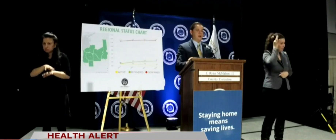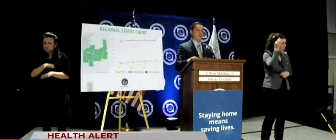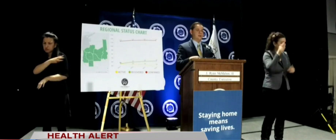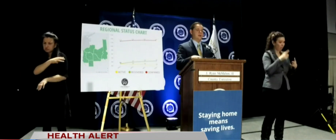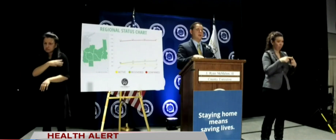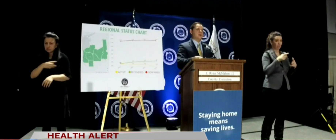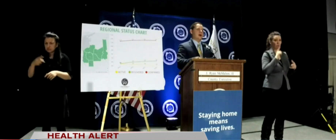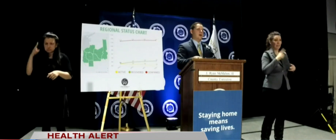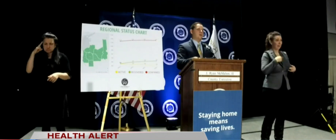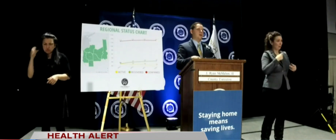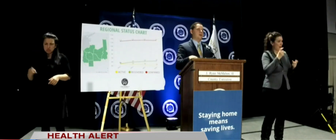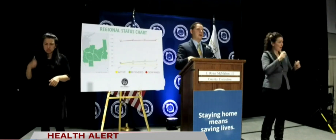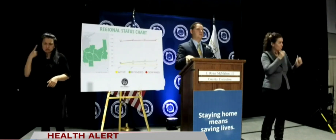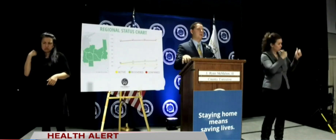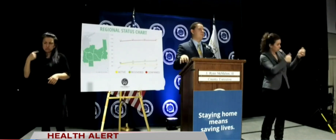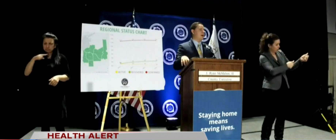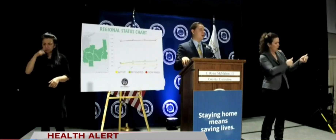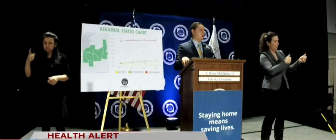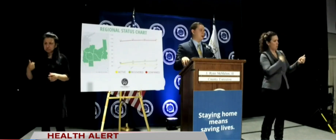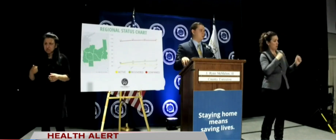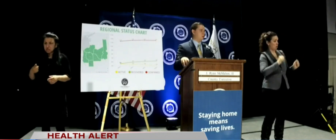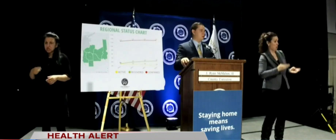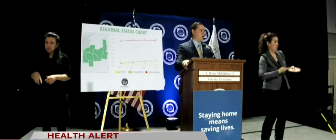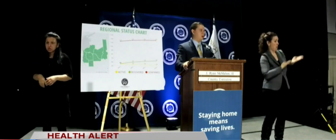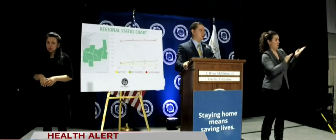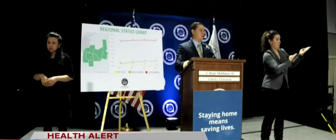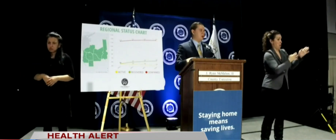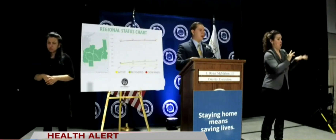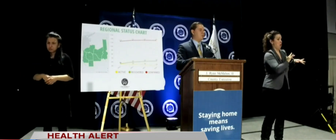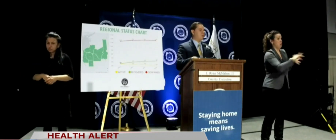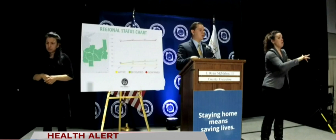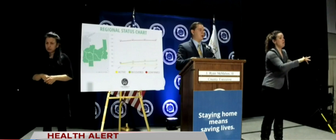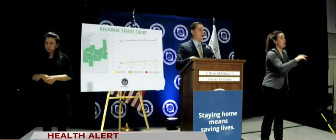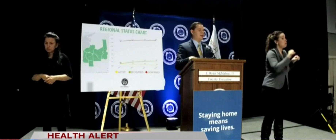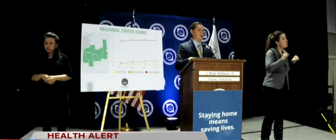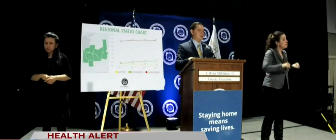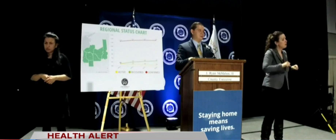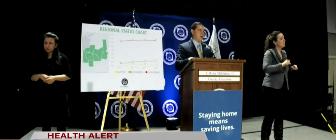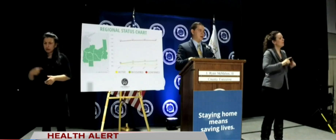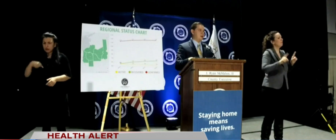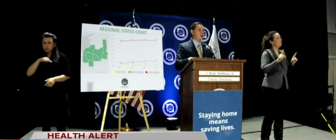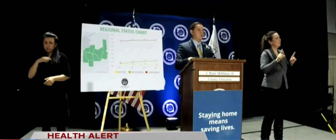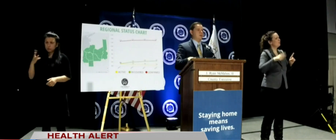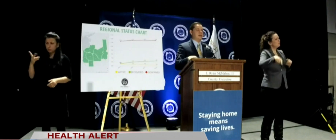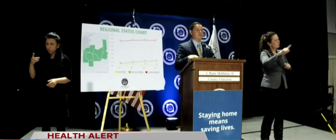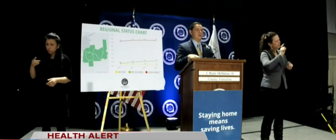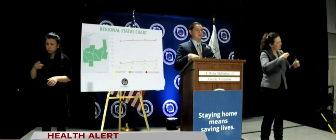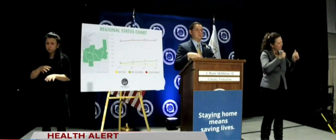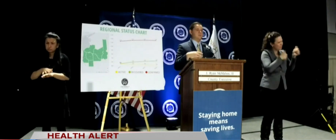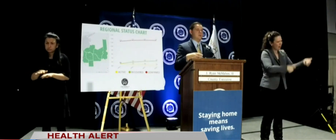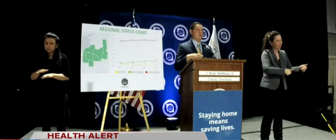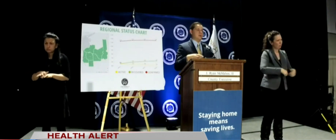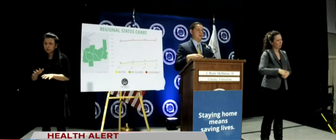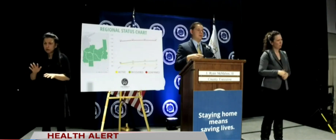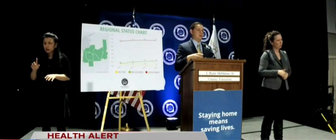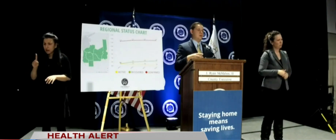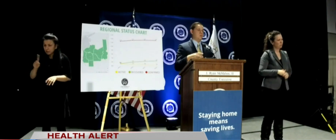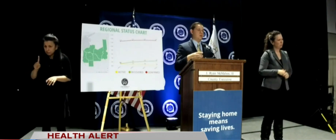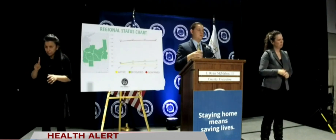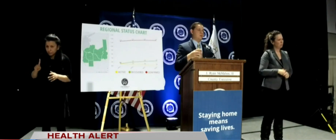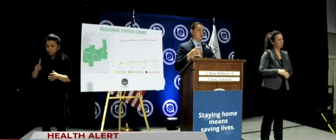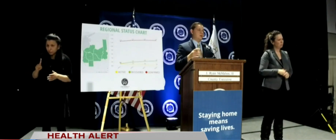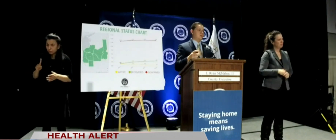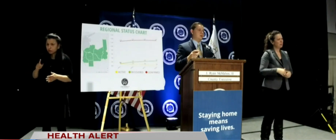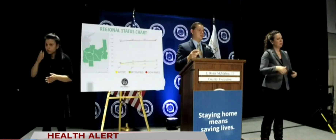plan's overreacting. The healthcare data has been better than everybody thought. Everybody recognizes that. But that doesn't mean